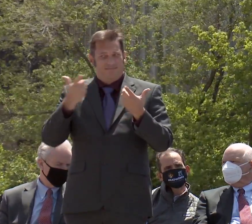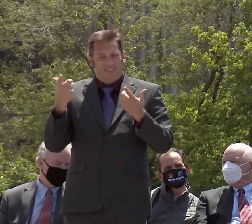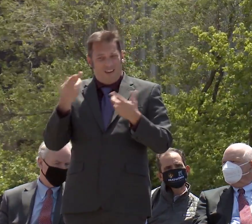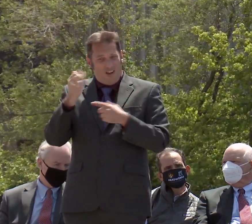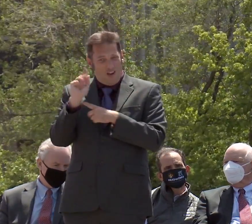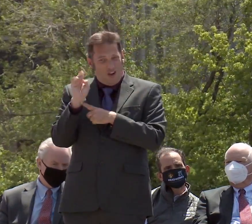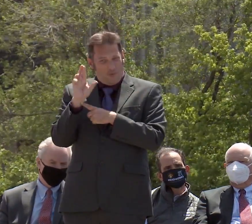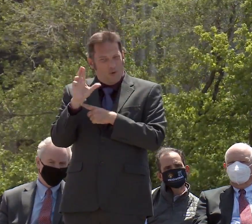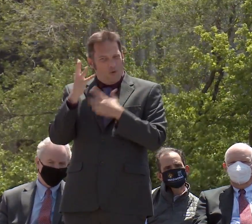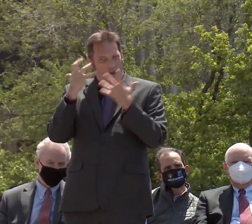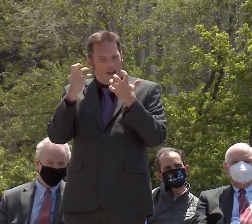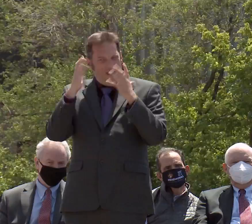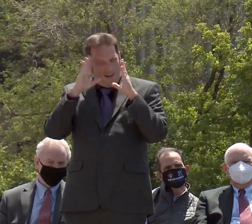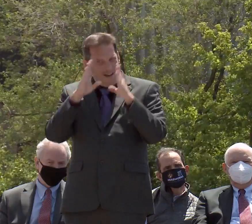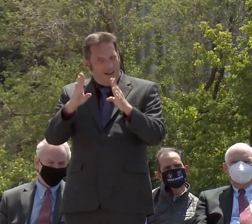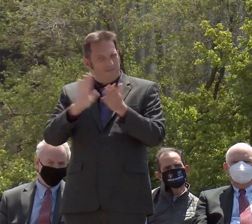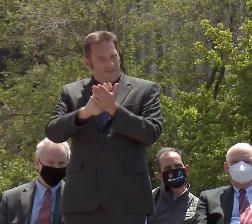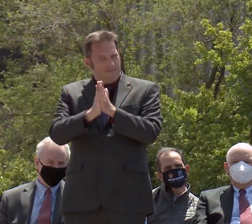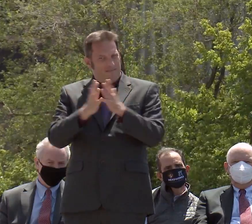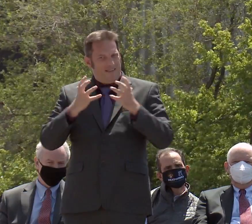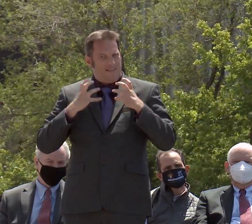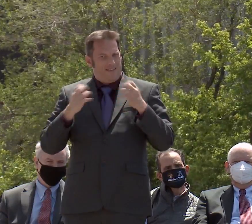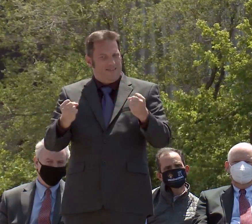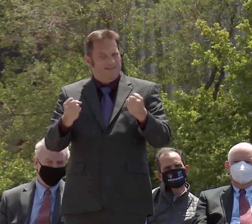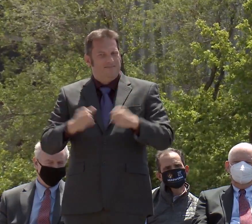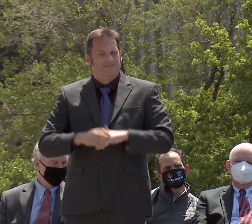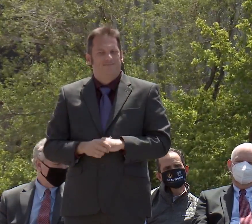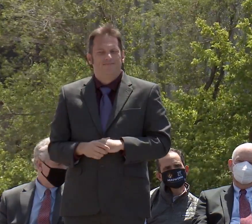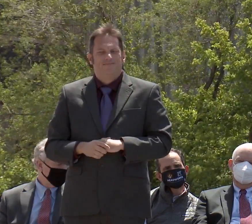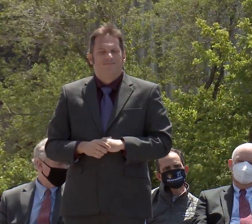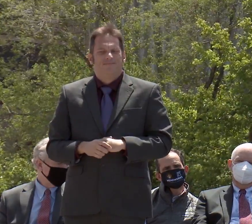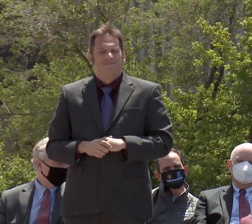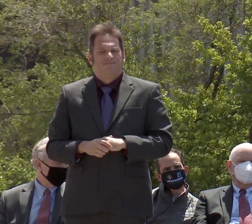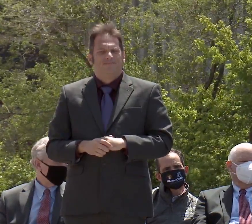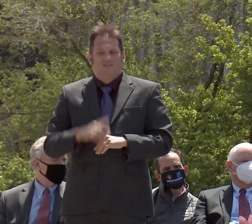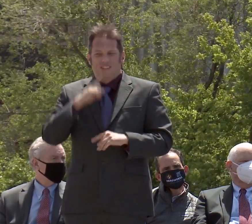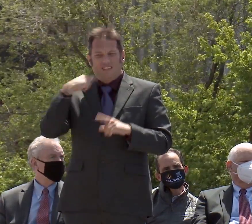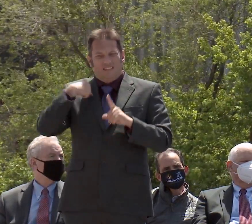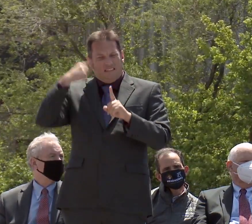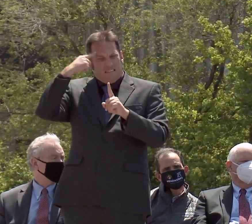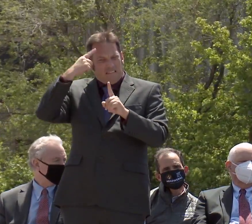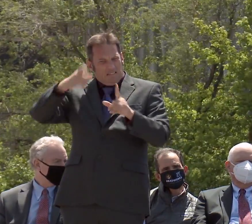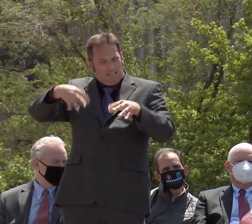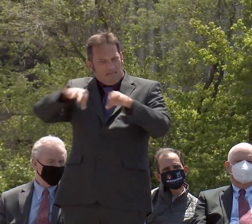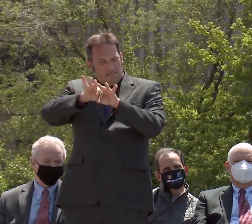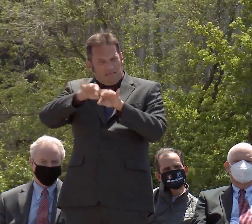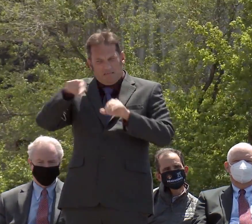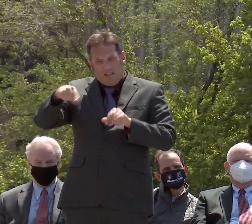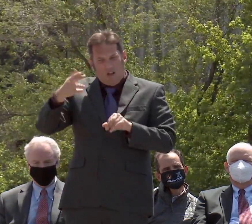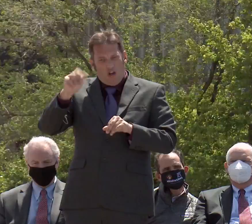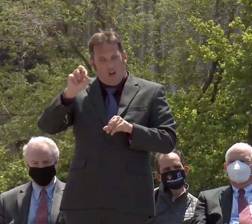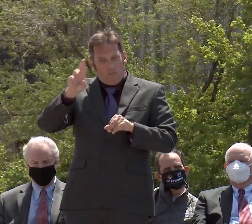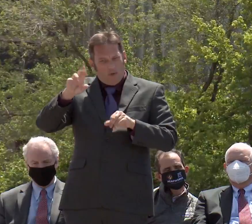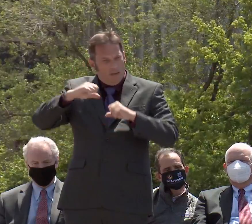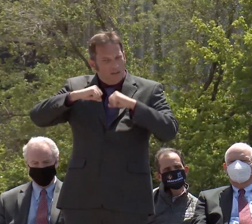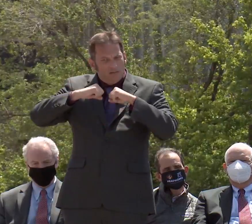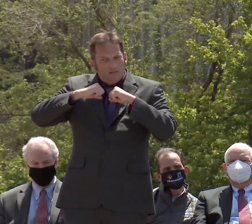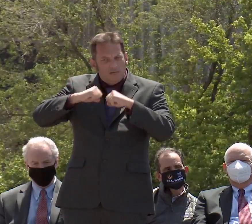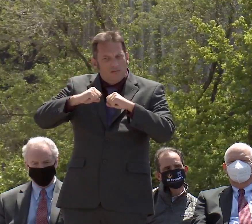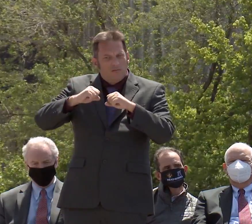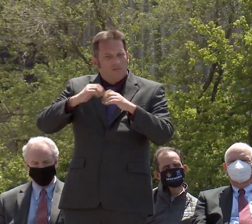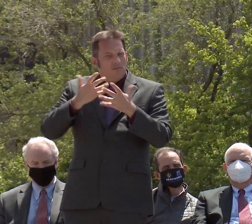thinking about how we can protect our harbor and make it swimmable once again. And of course, Secretary Grumbles. I also want to thank our